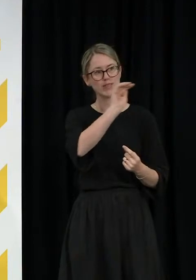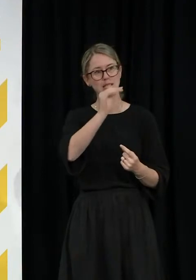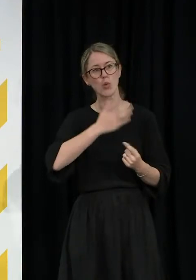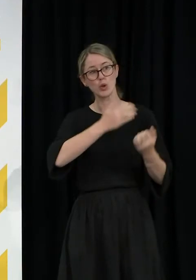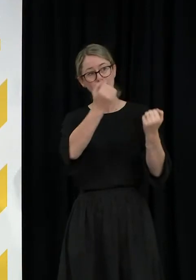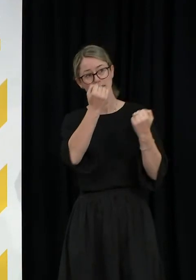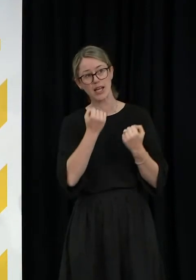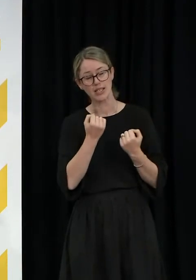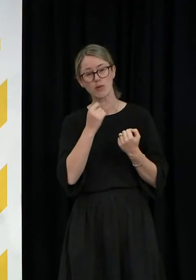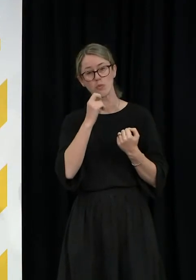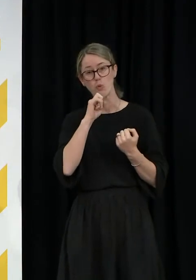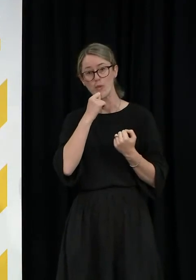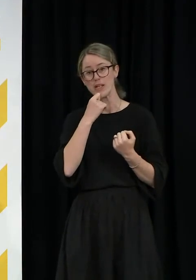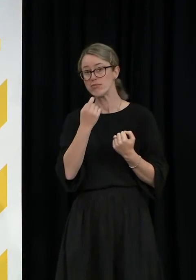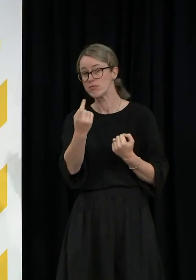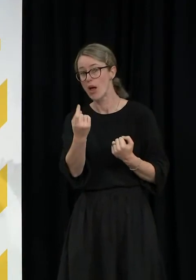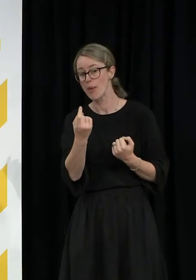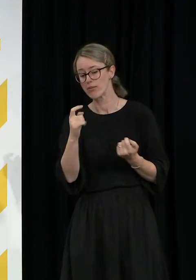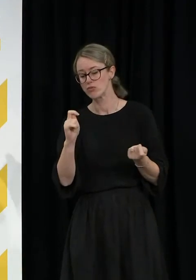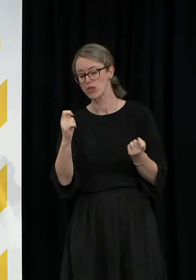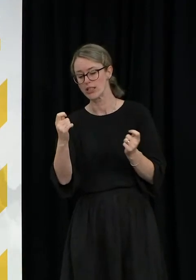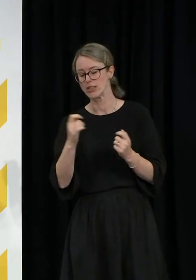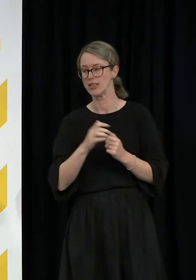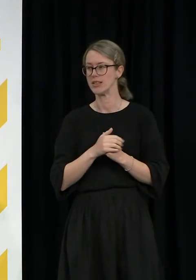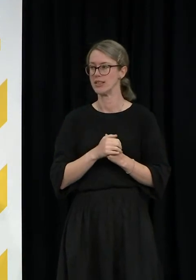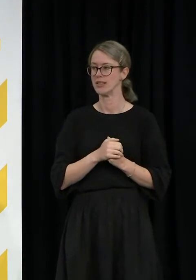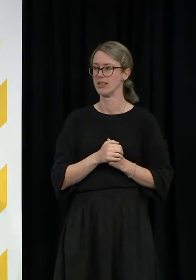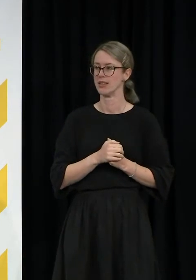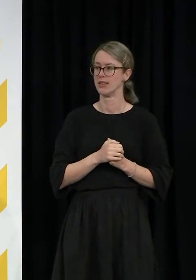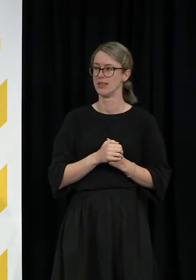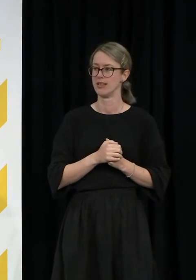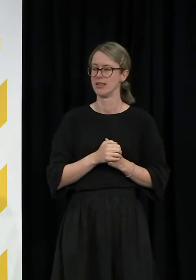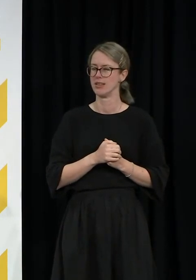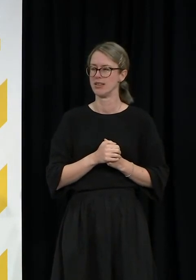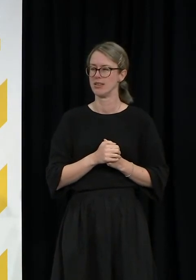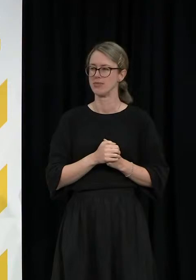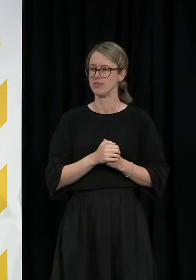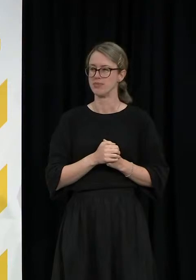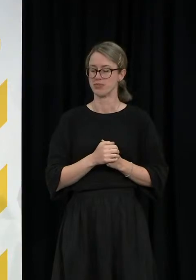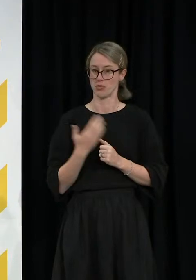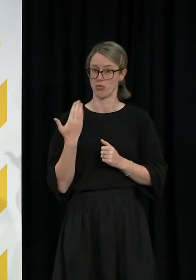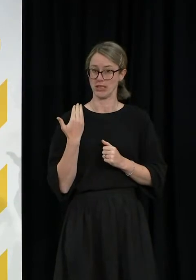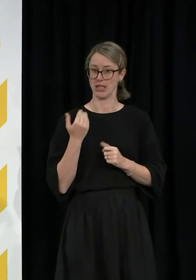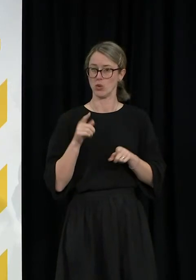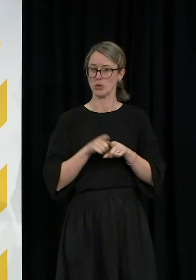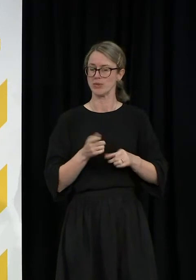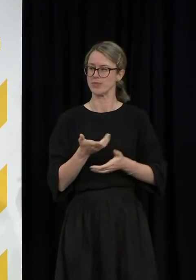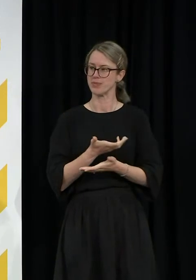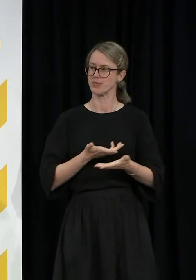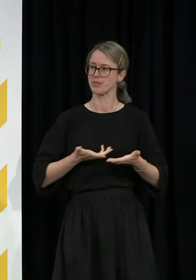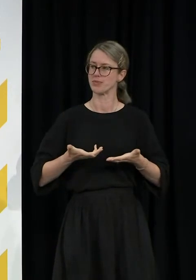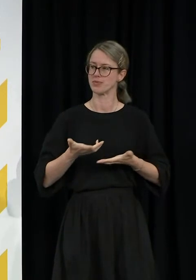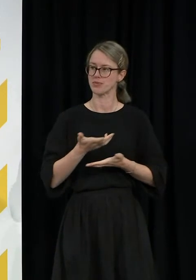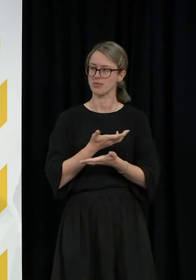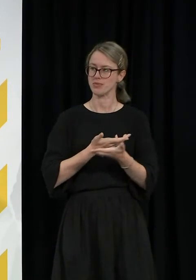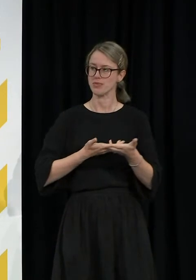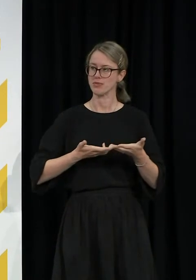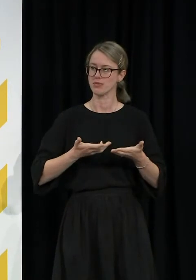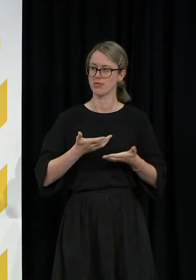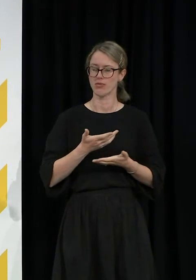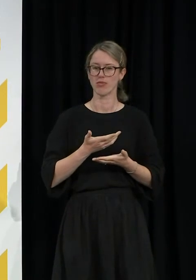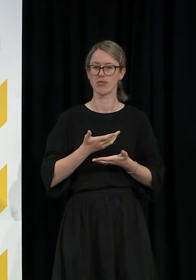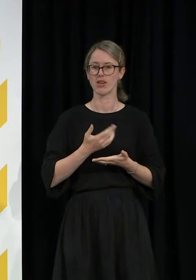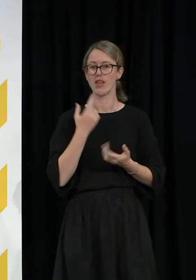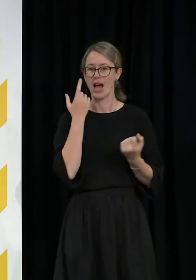well. You also will be aware that we've been discussing a number of times in recent days our desire to move to more use